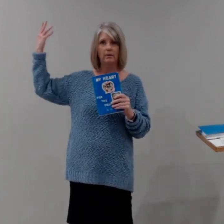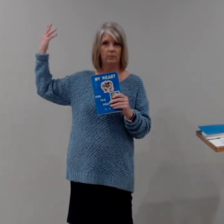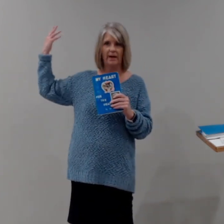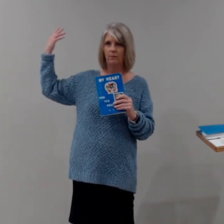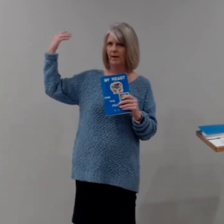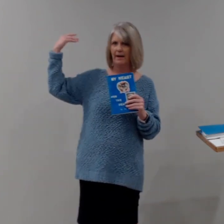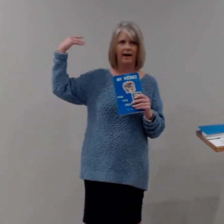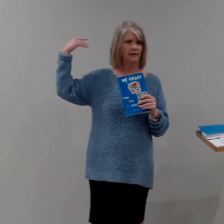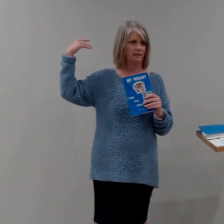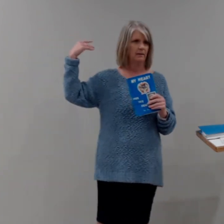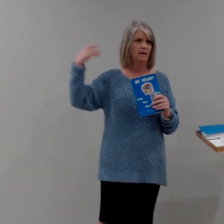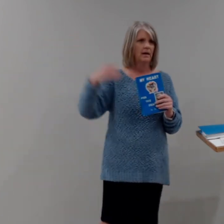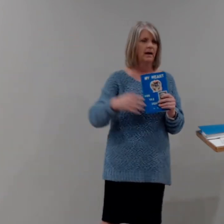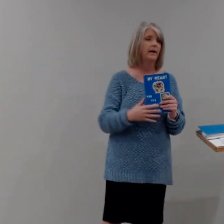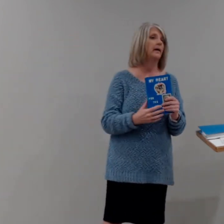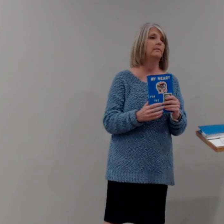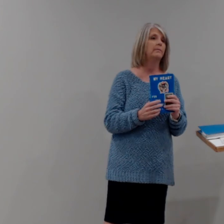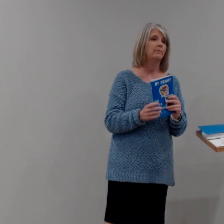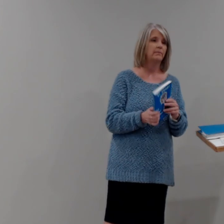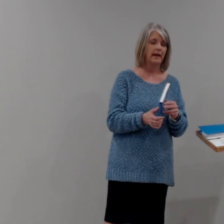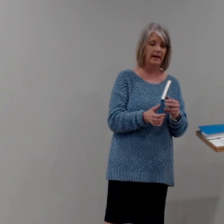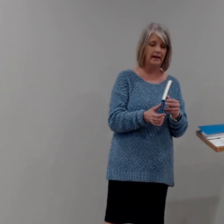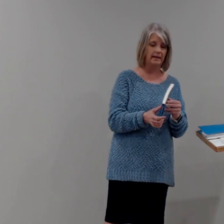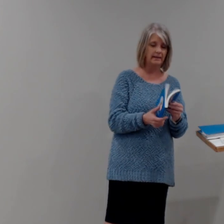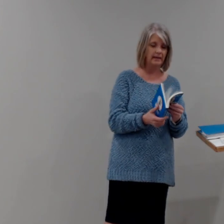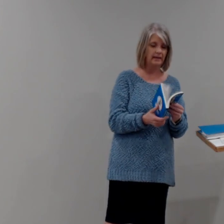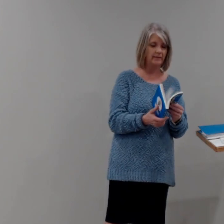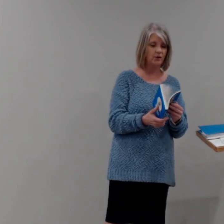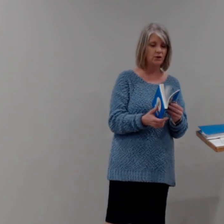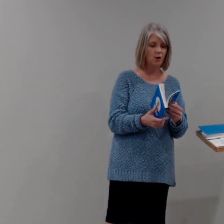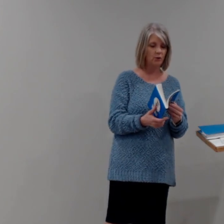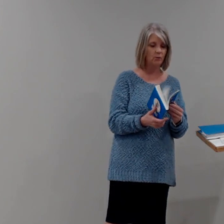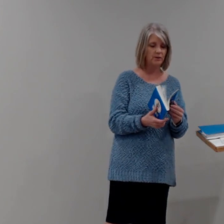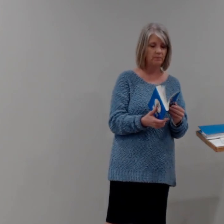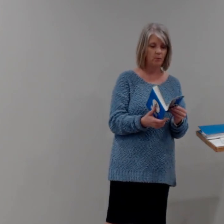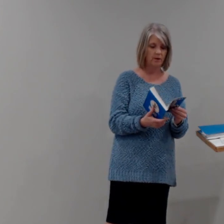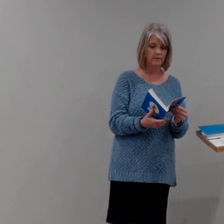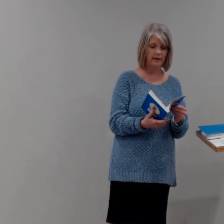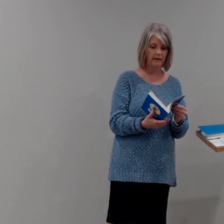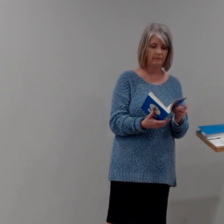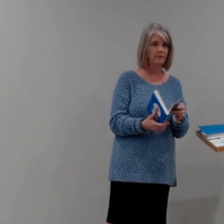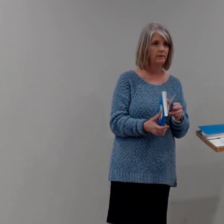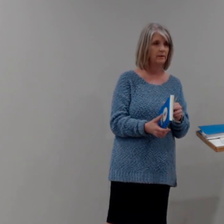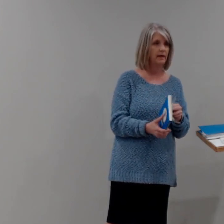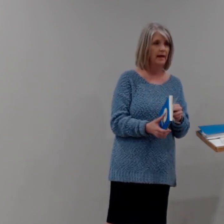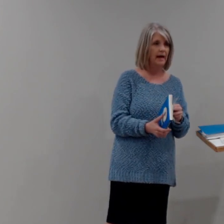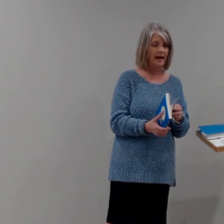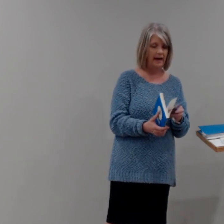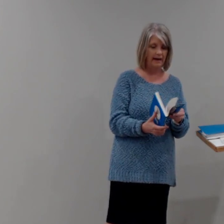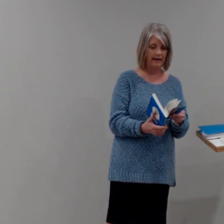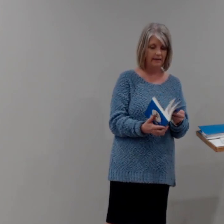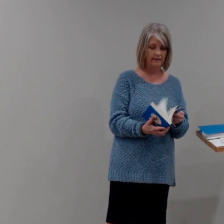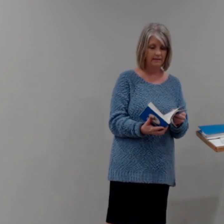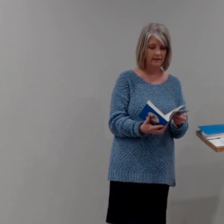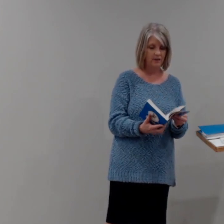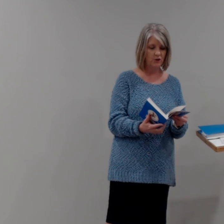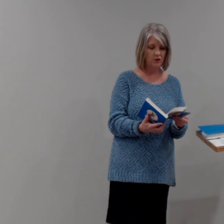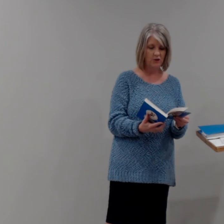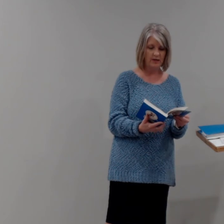way back. And their daughter was born deaf. And she